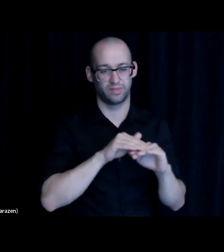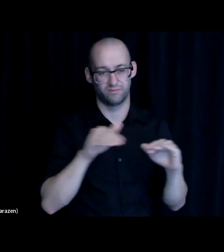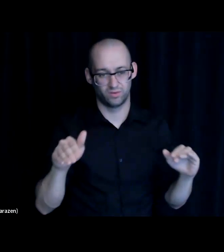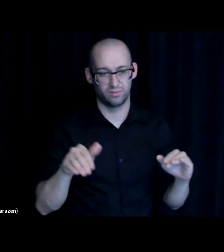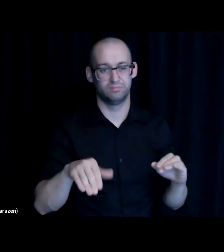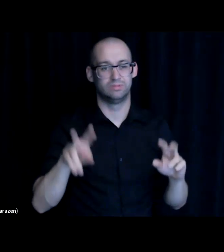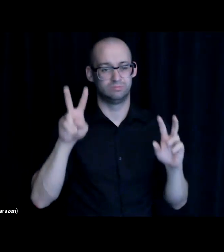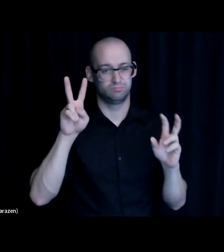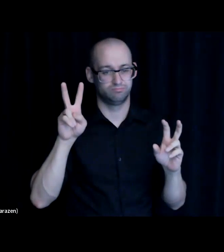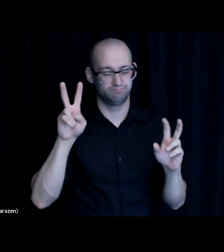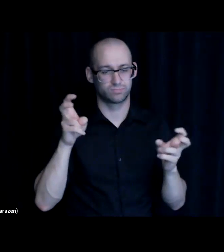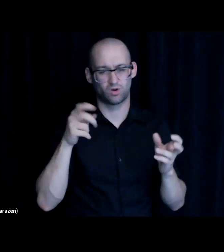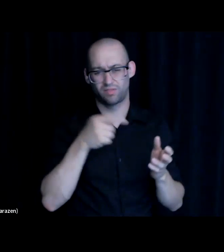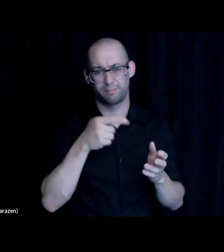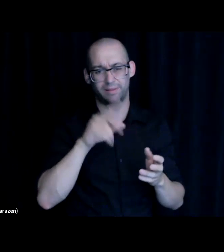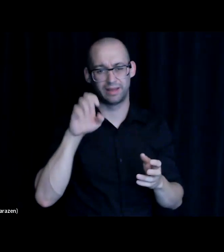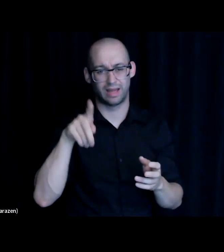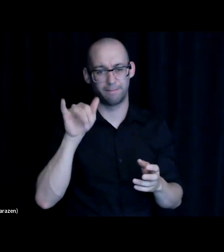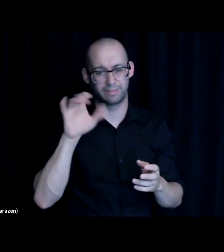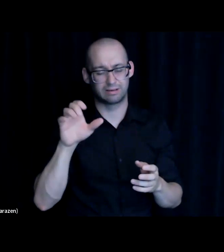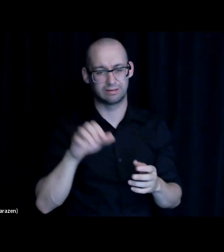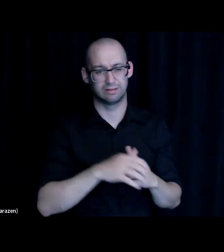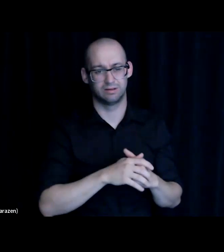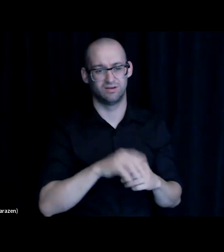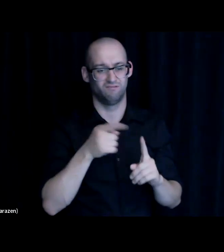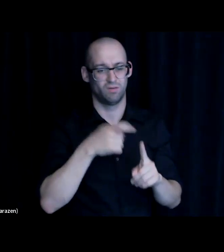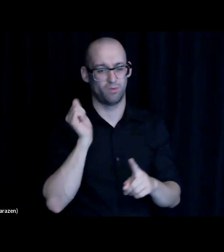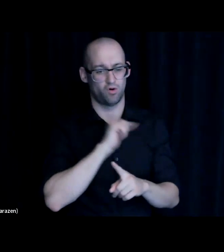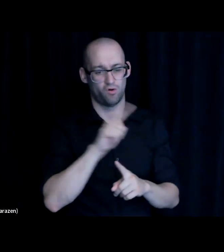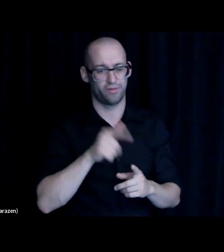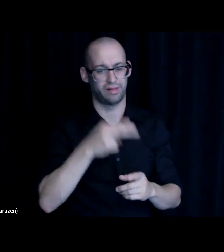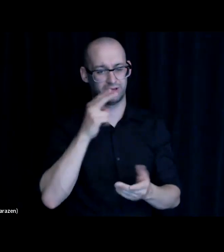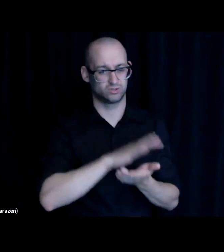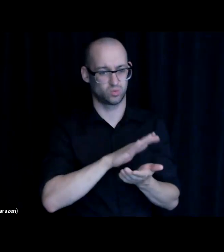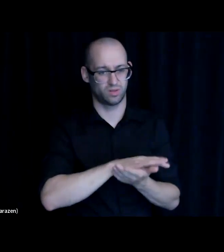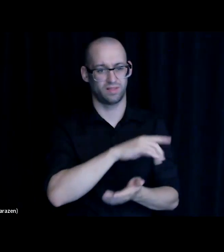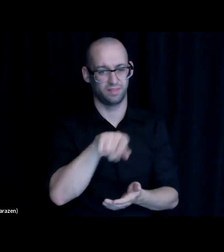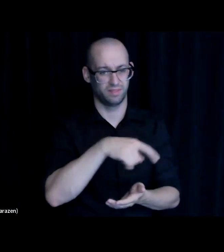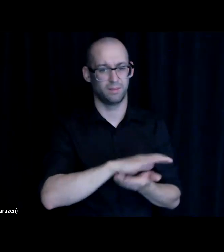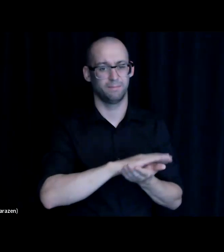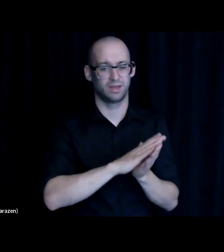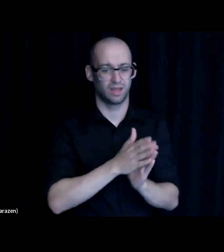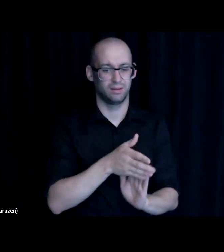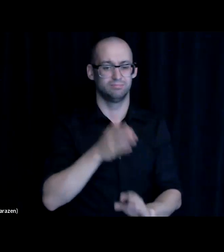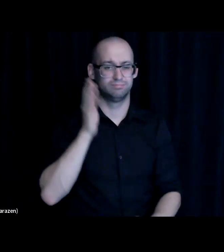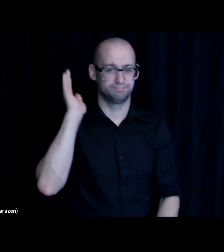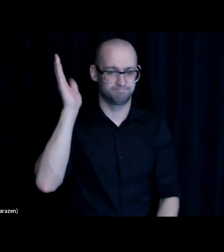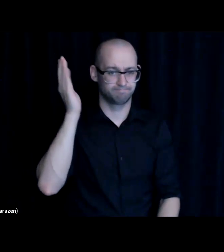EPIC, includes high school students from all of the high schools, and they became our ambassadors in spreading